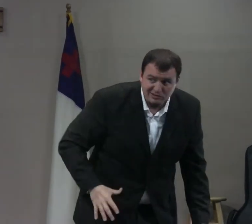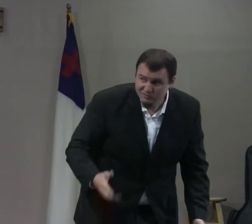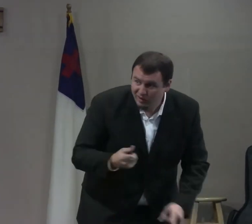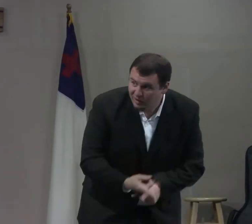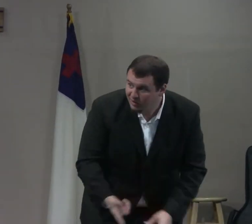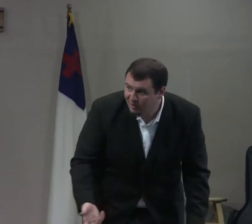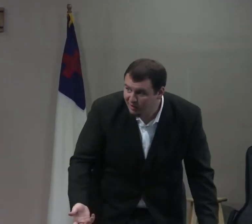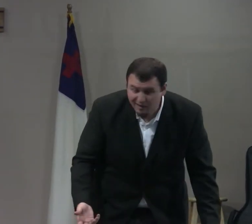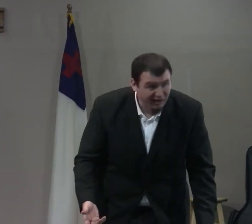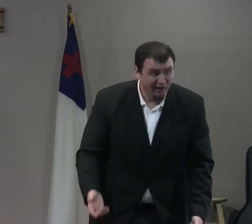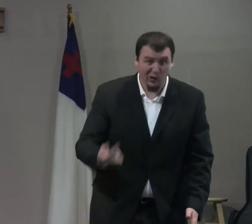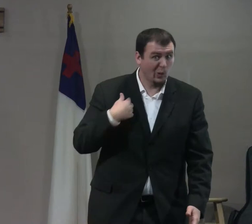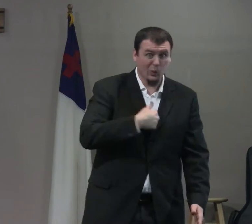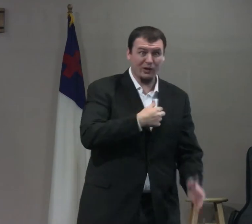represent God, Jesus Christ, right?